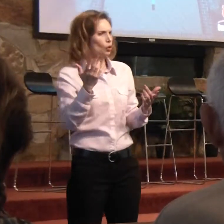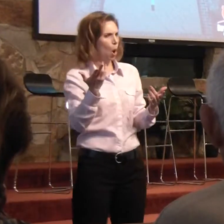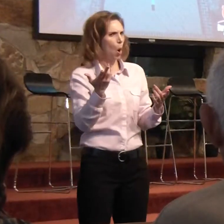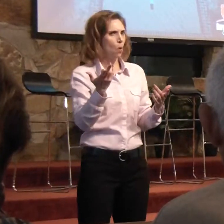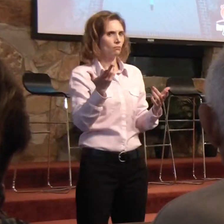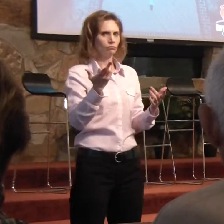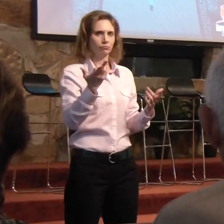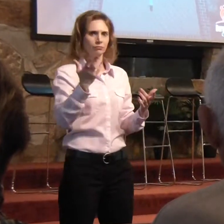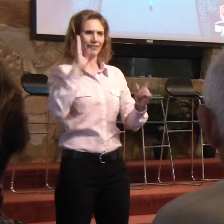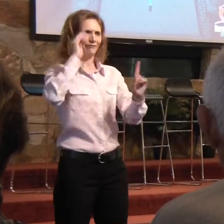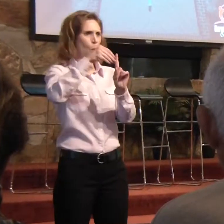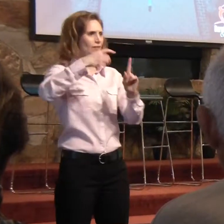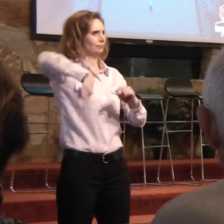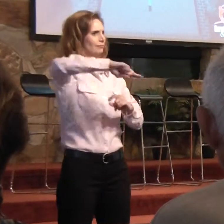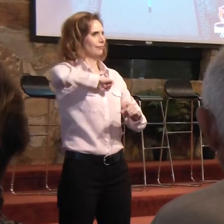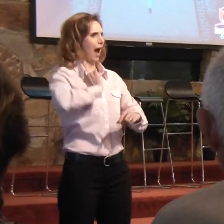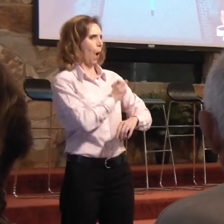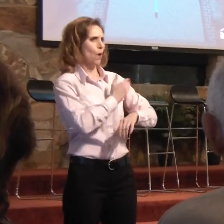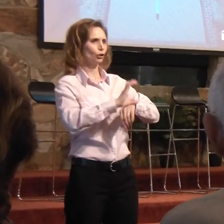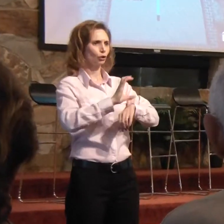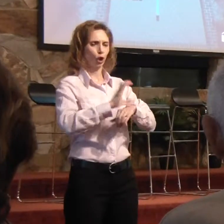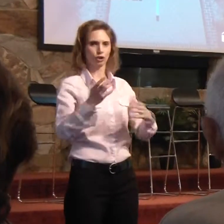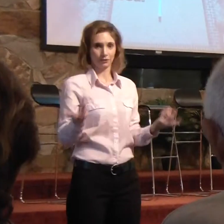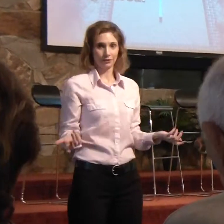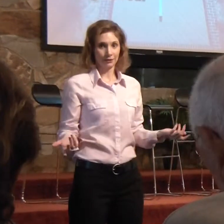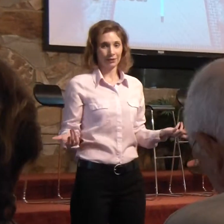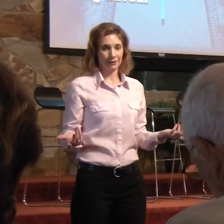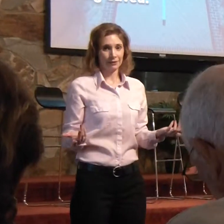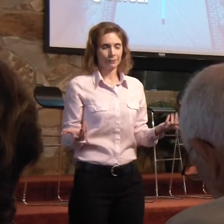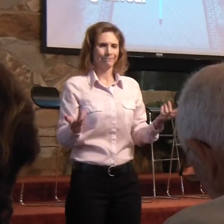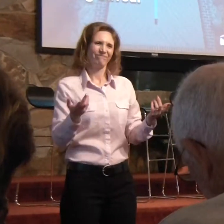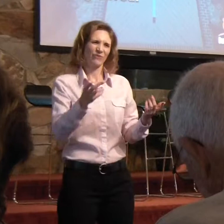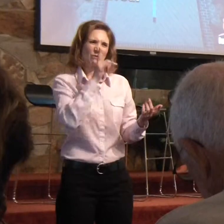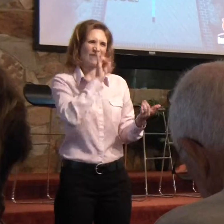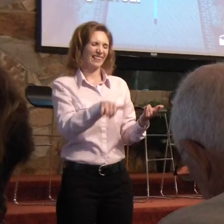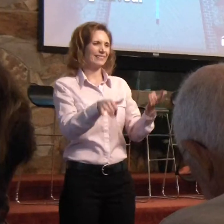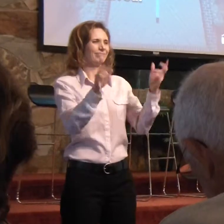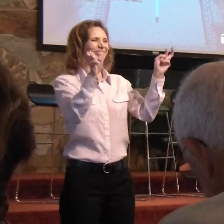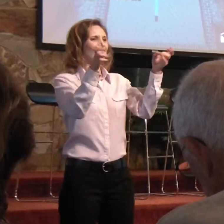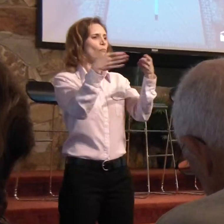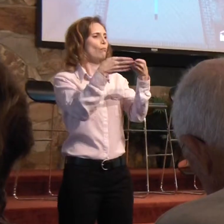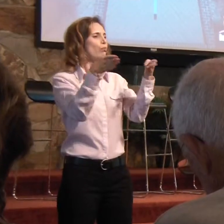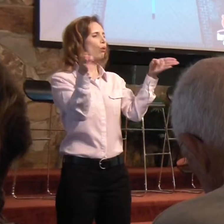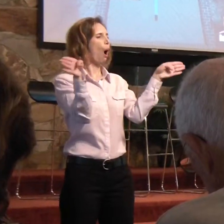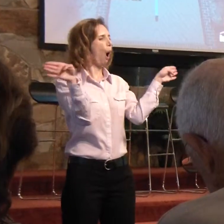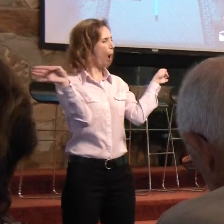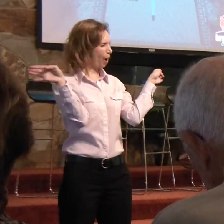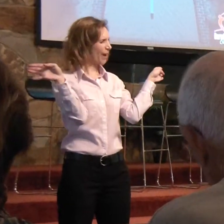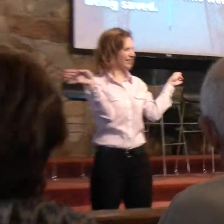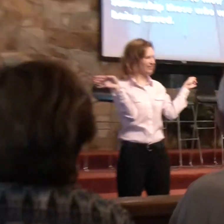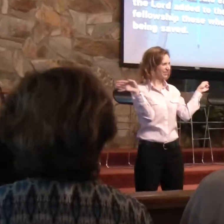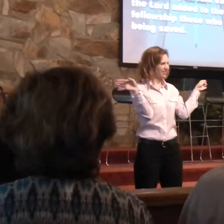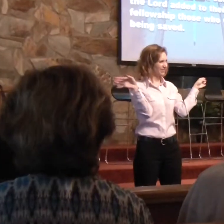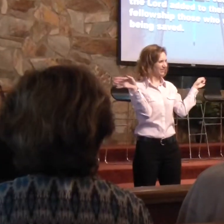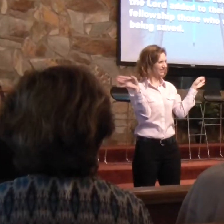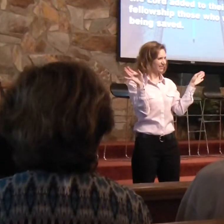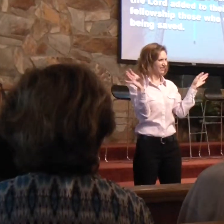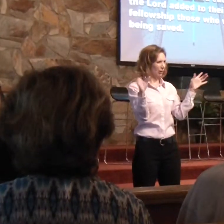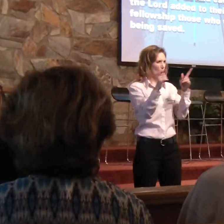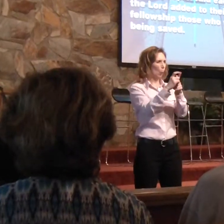a church, here's what I would say. This is very broad and very general in